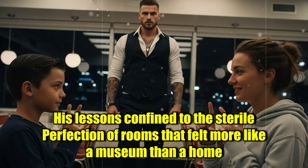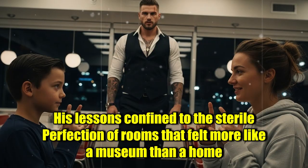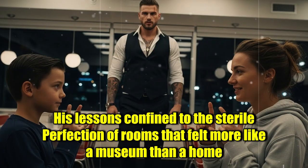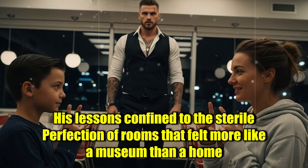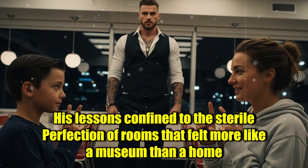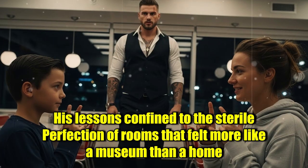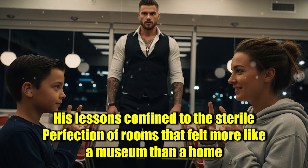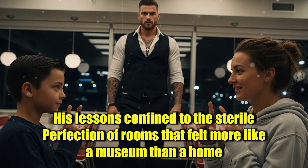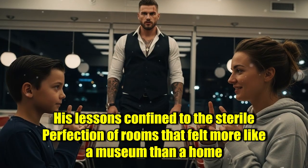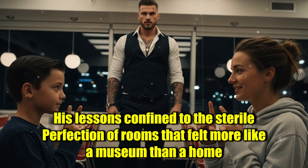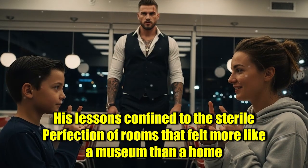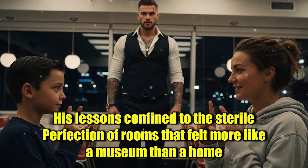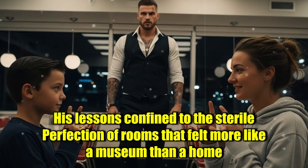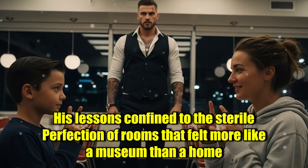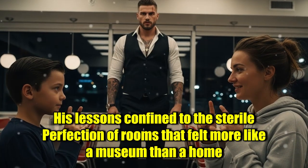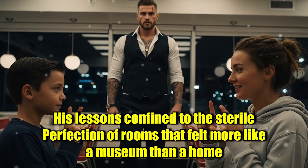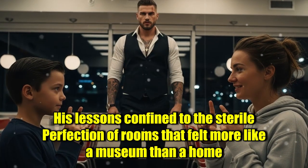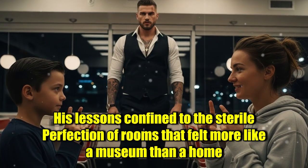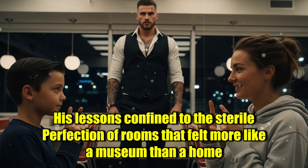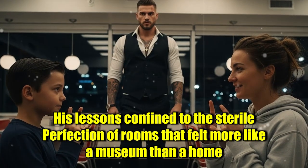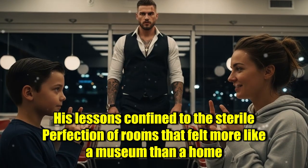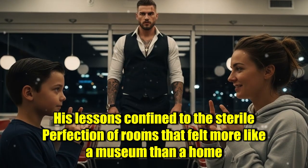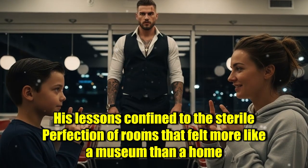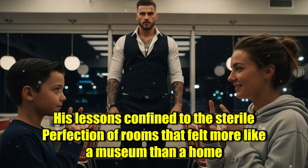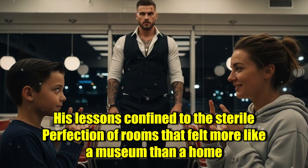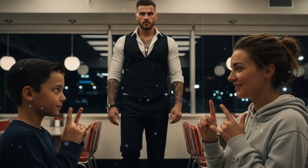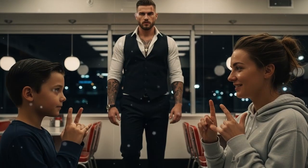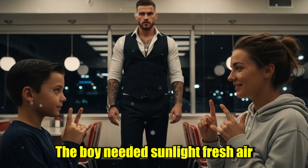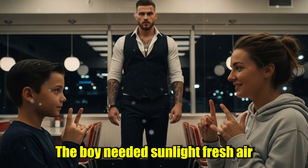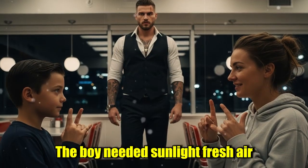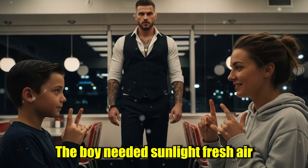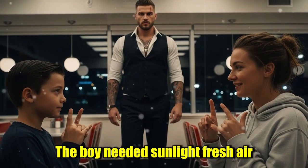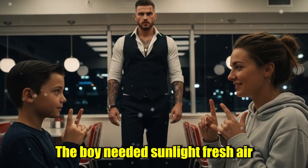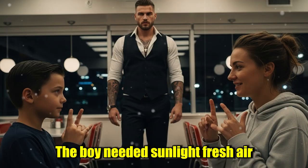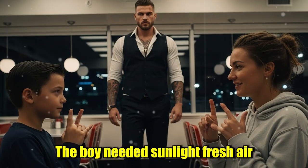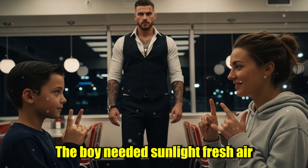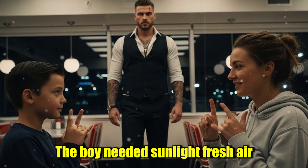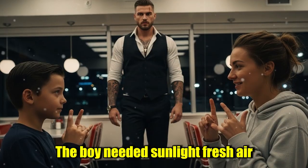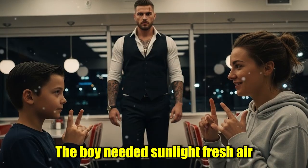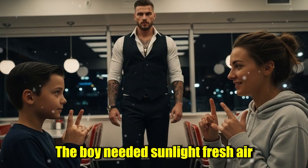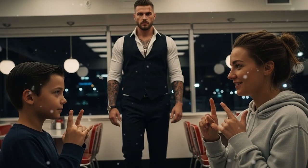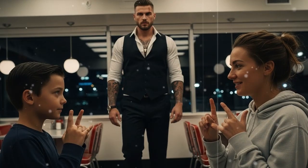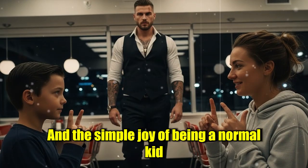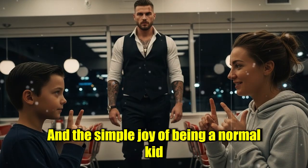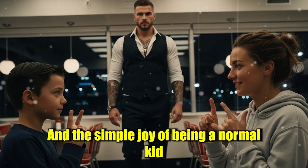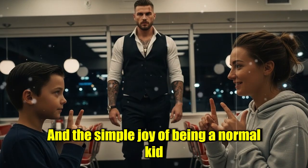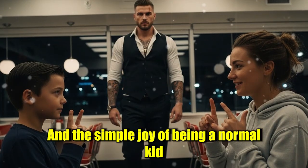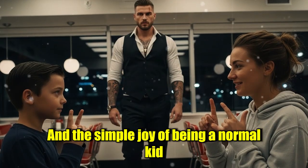to the sterile perfection of rooms that felt more like a museum than a home. The boy needed sunlight, fresh air, and the simple